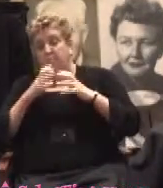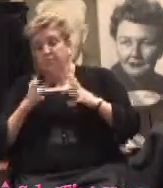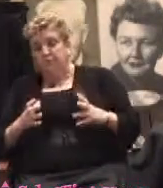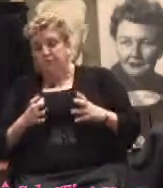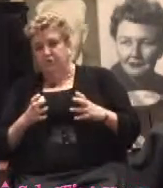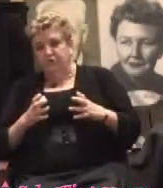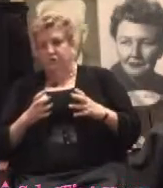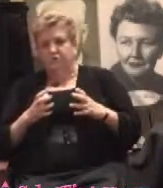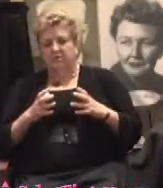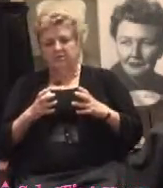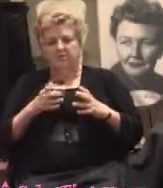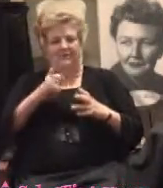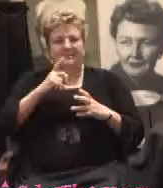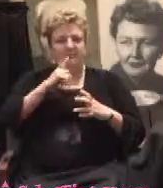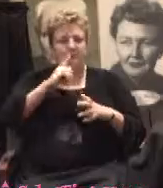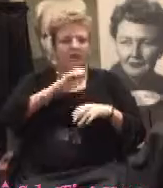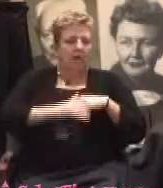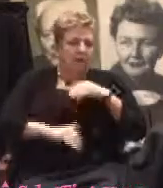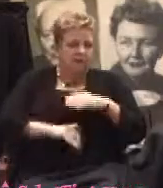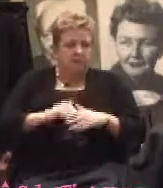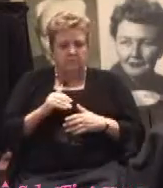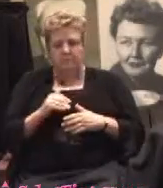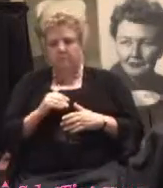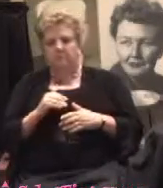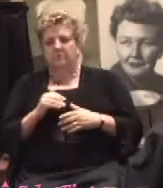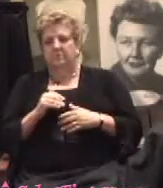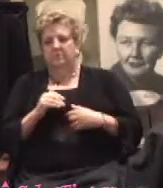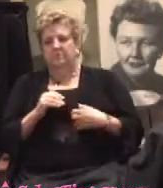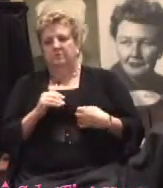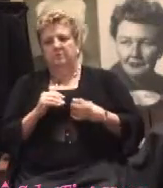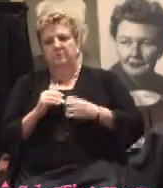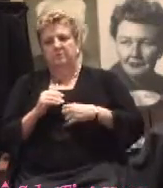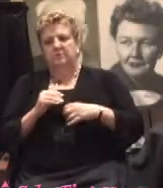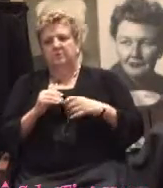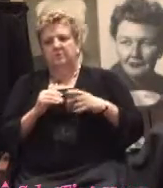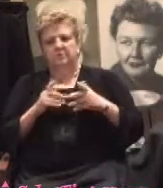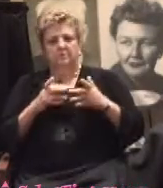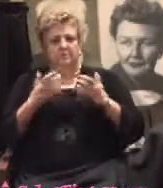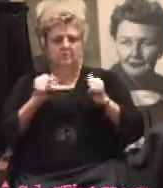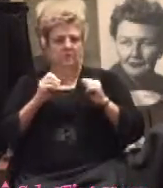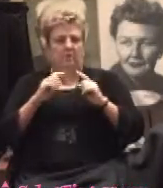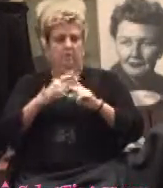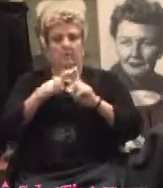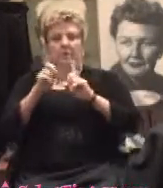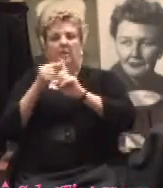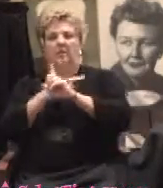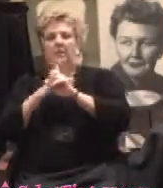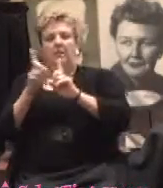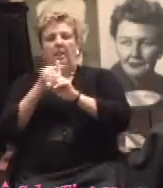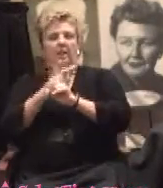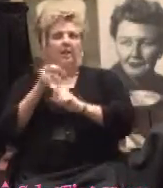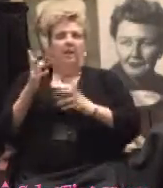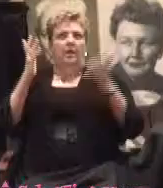the uncomfortable silence with, you know, disconnected conversation. And my